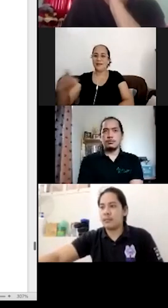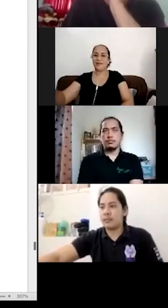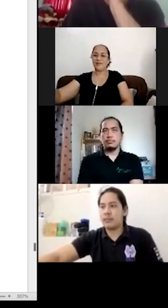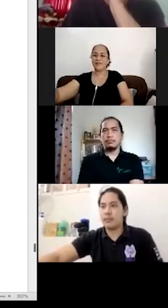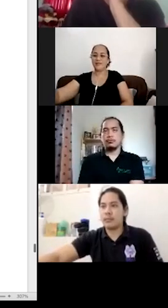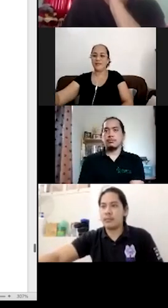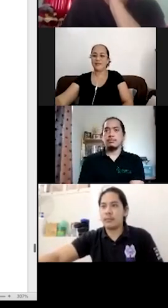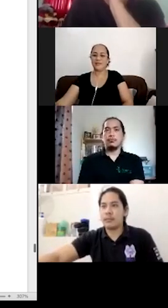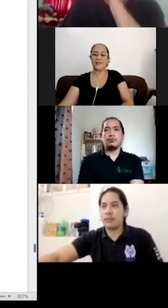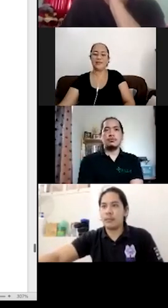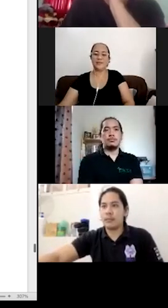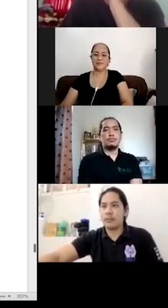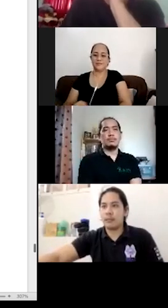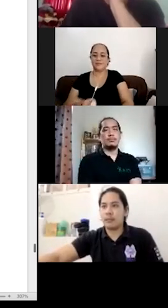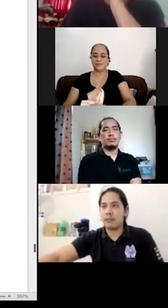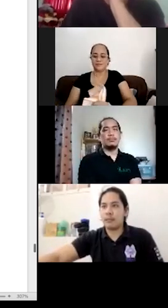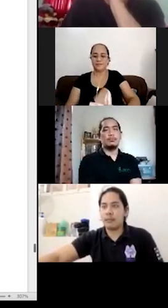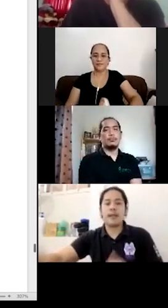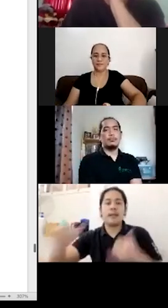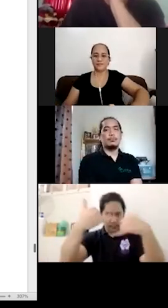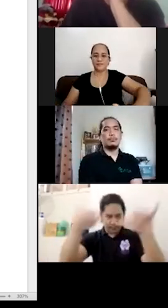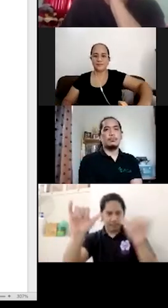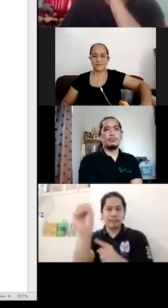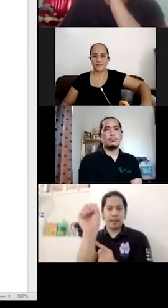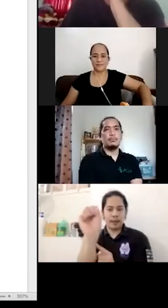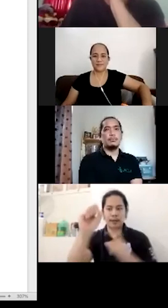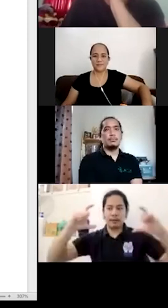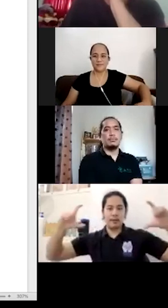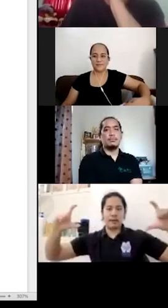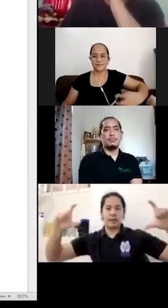main because